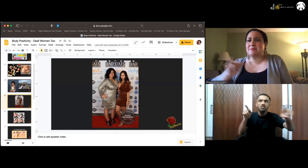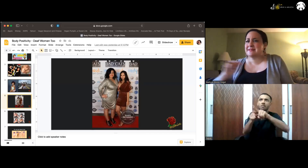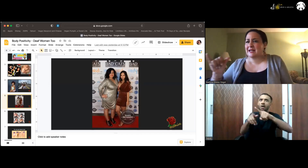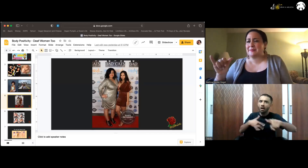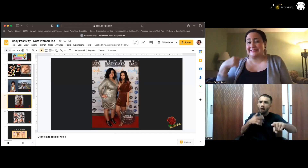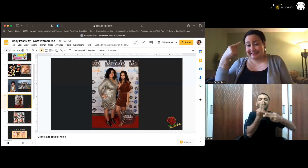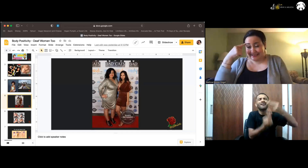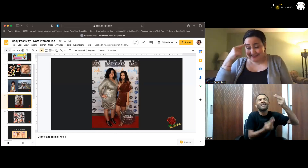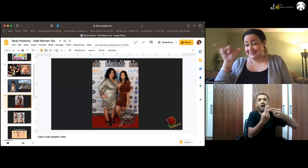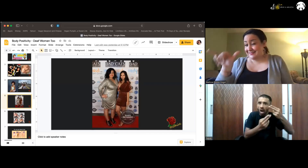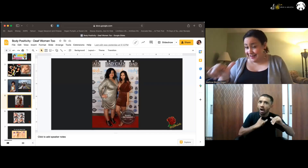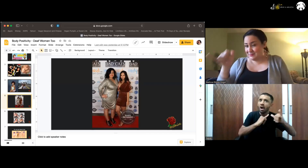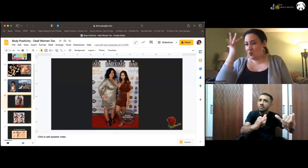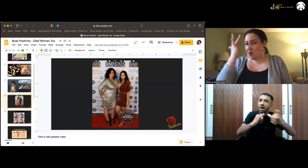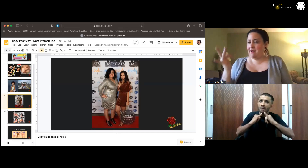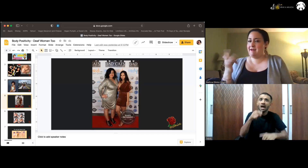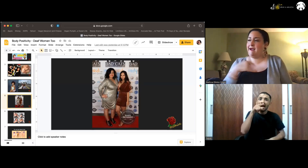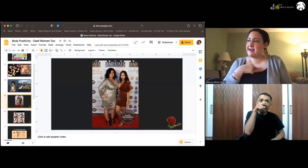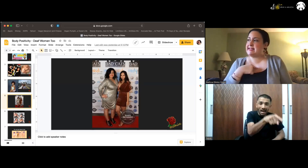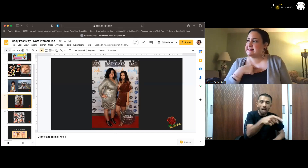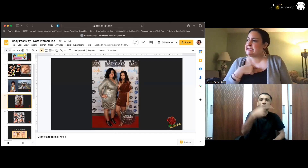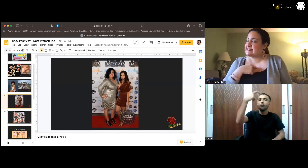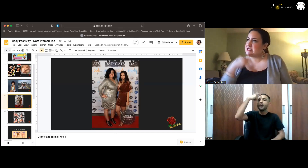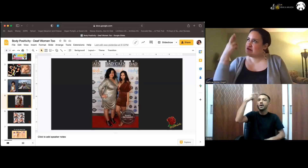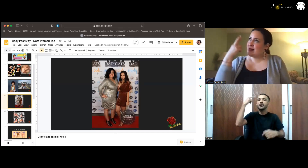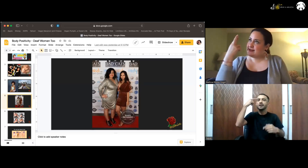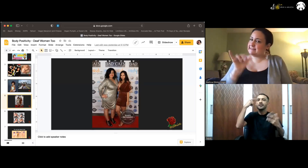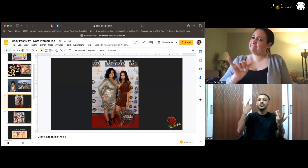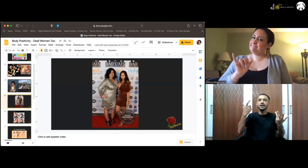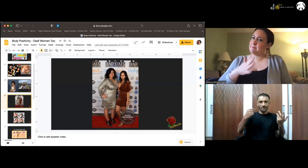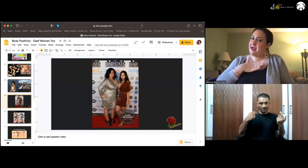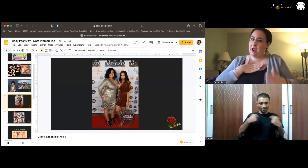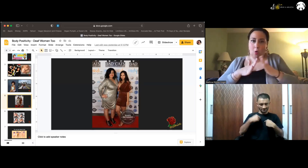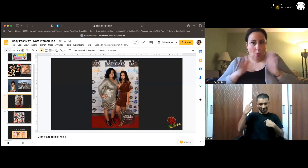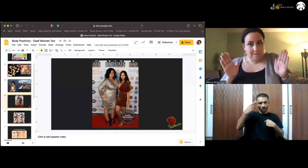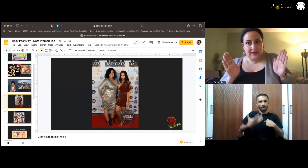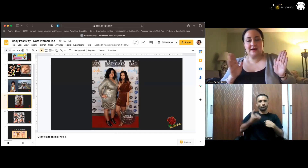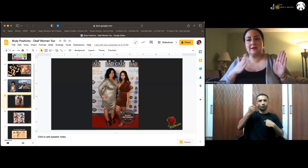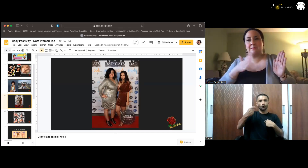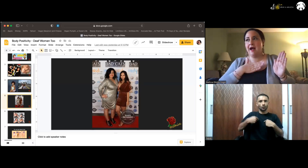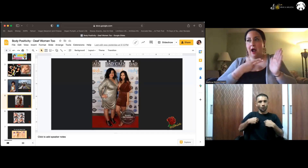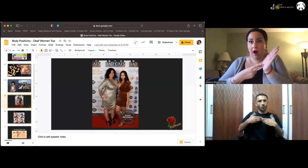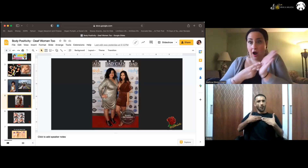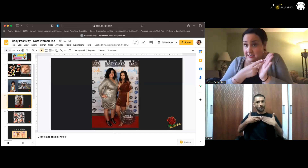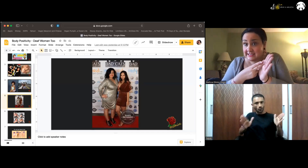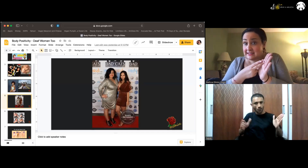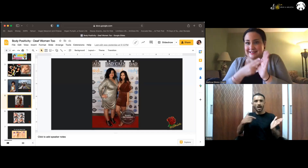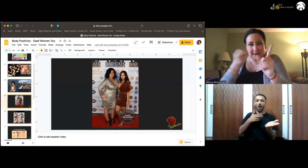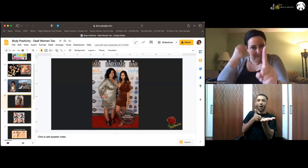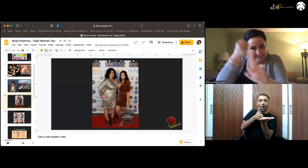And then when I see people around me and their experiences, somehow I can relate their experience as well,